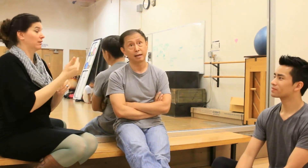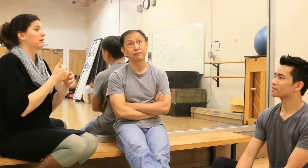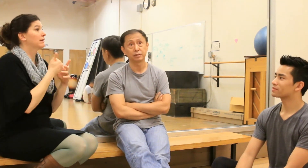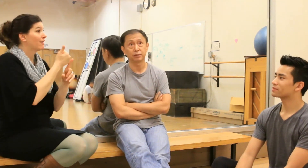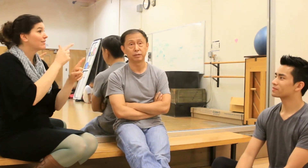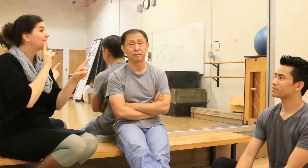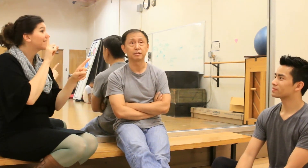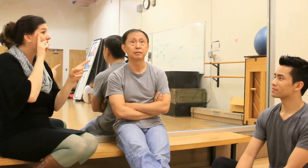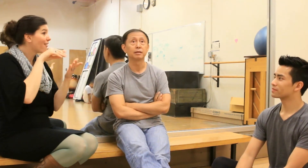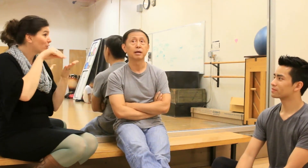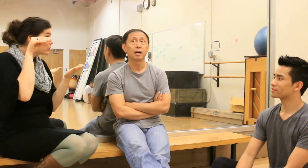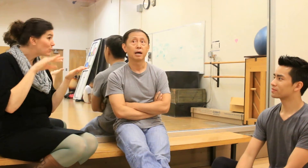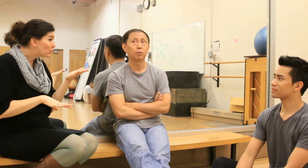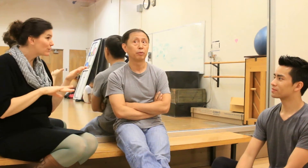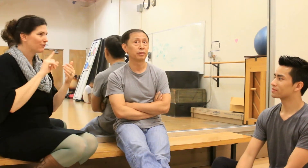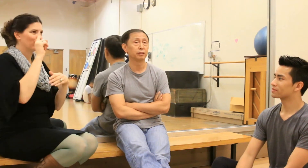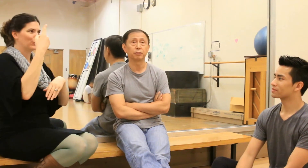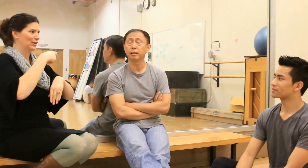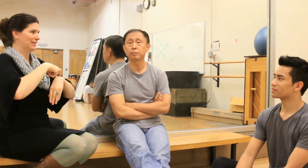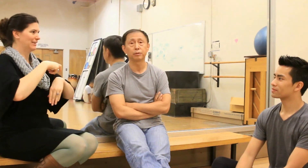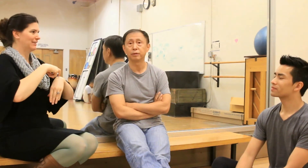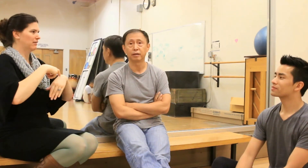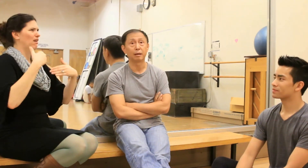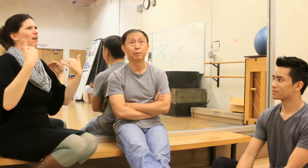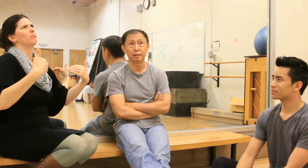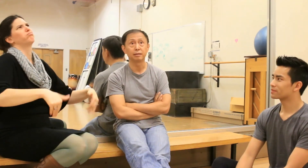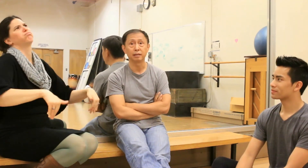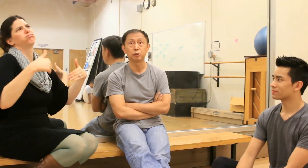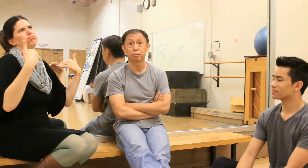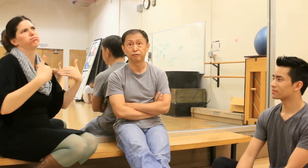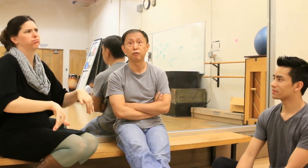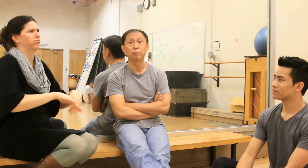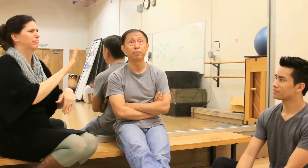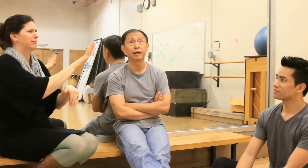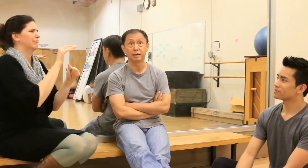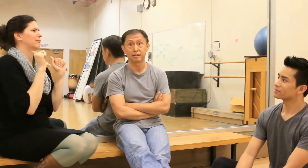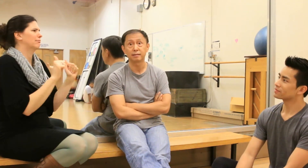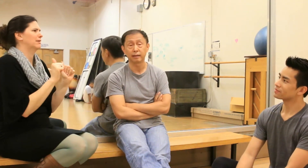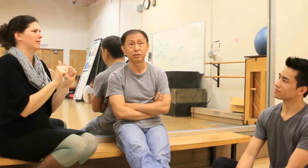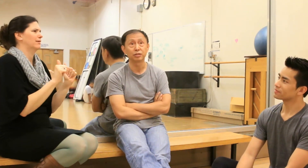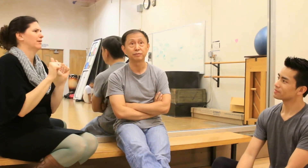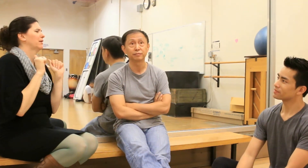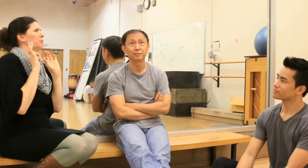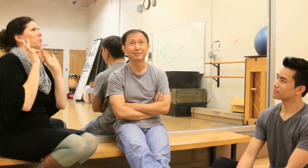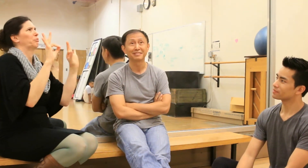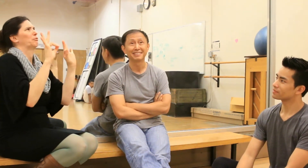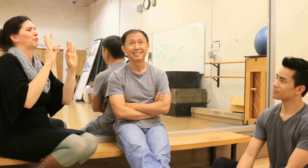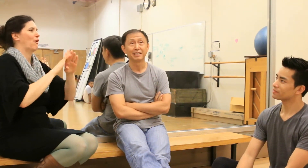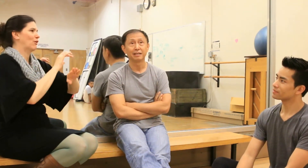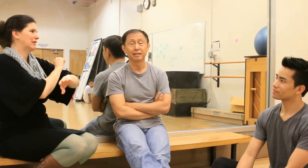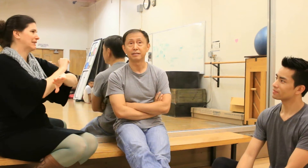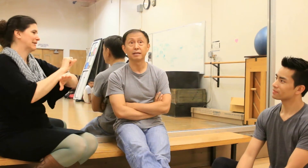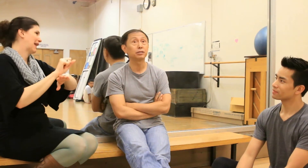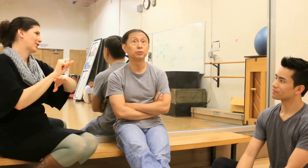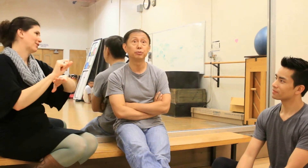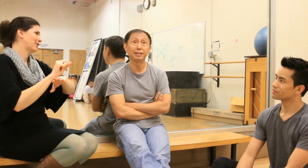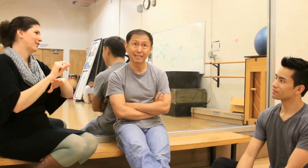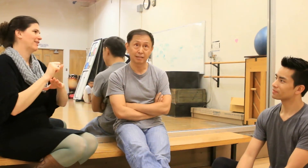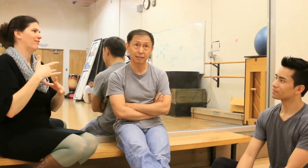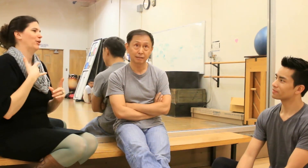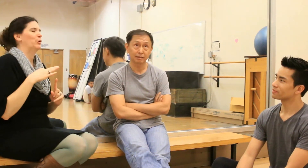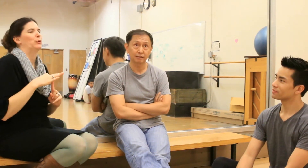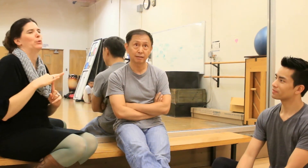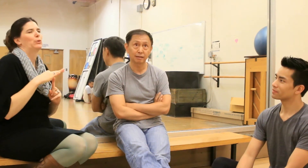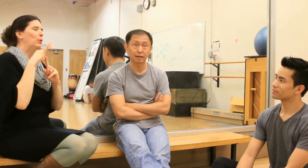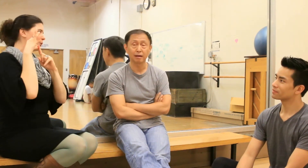is deaf students. And with incredible ability to perform on stage. It's such a